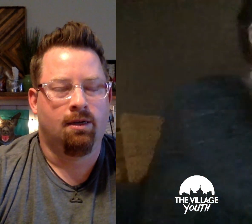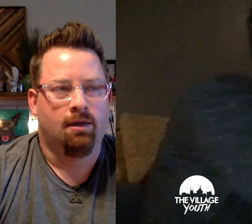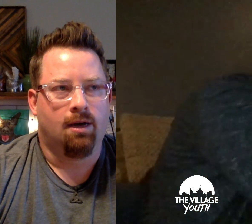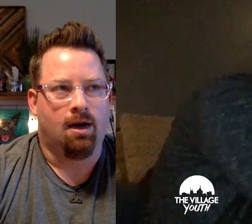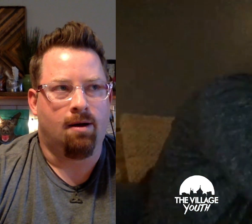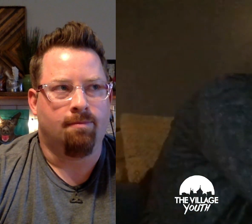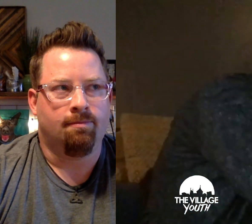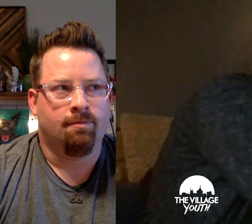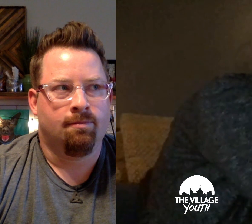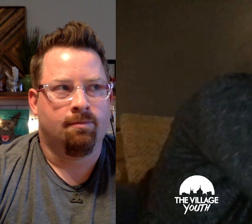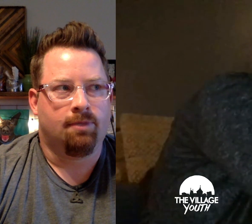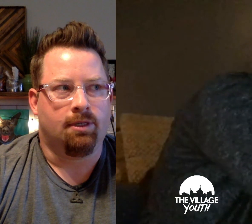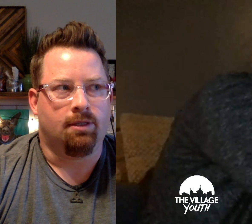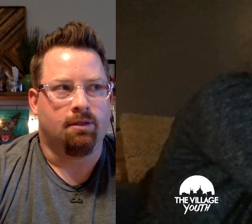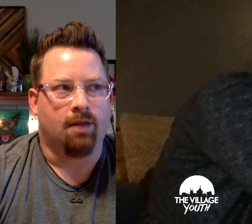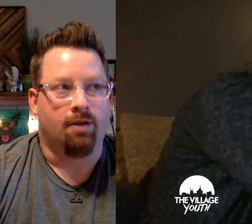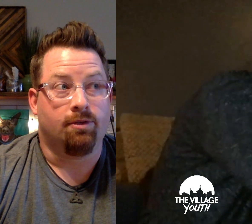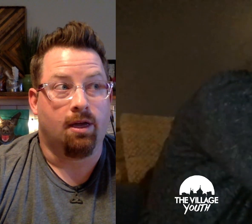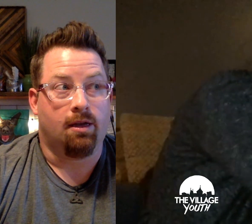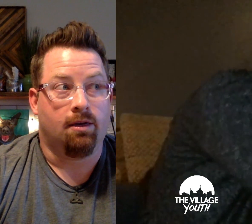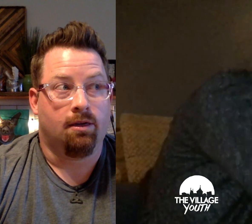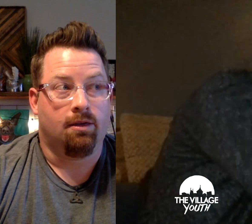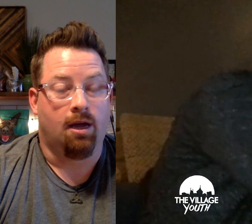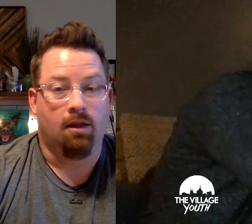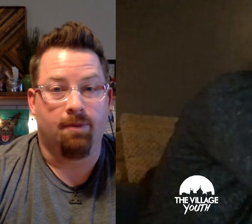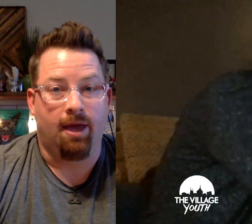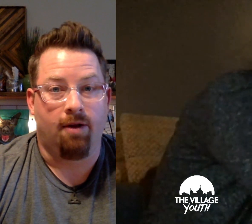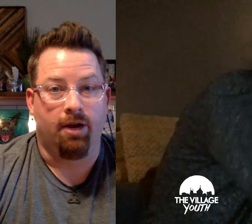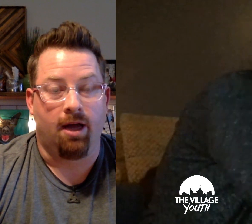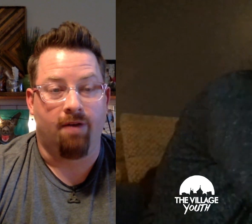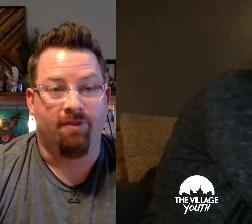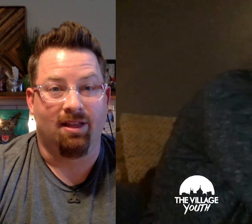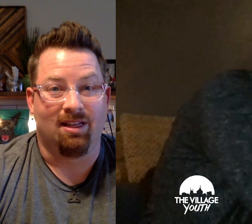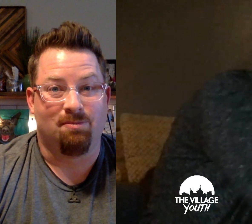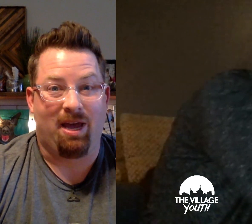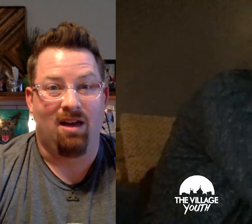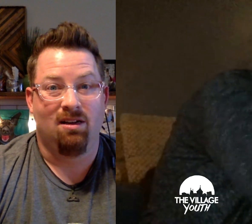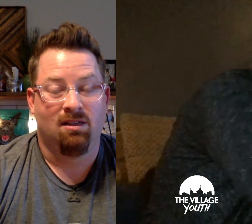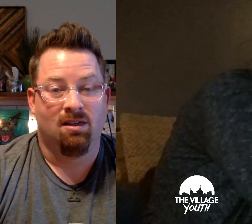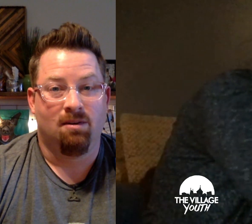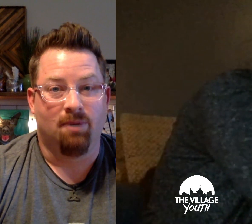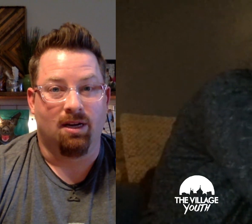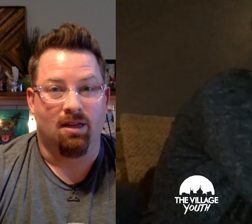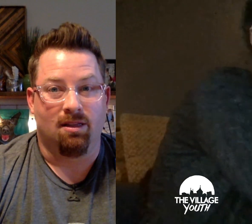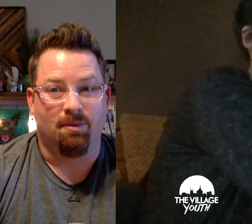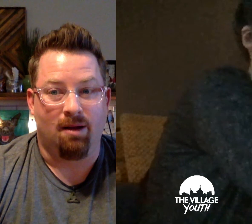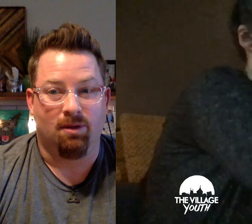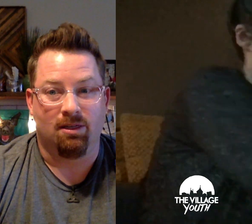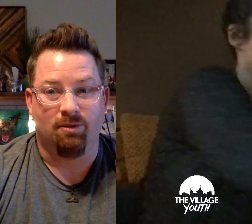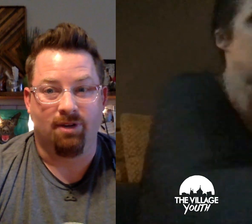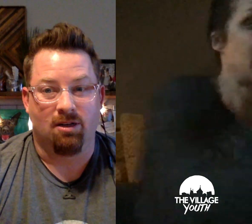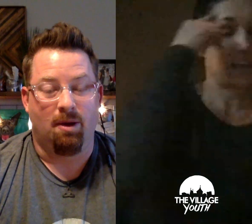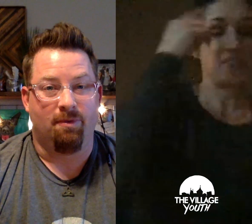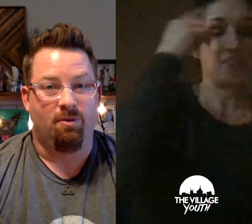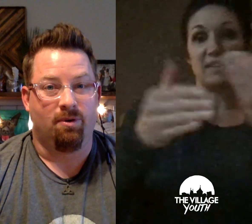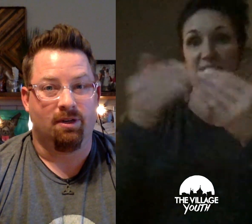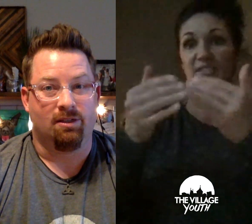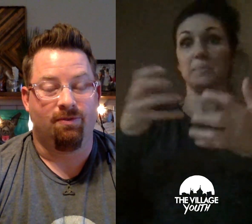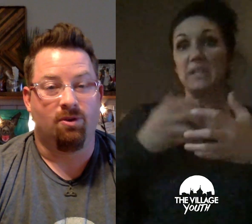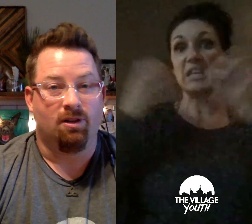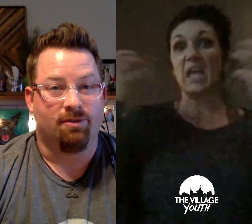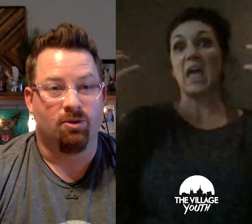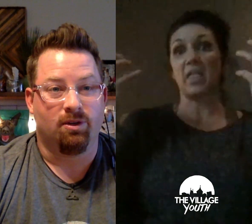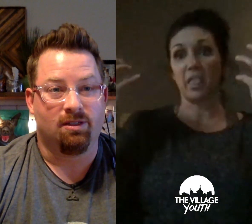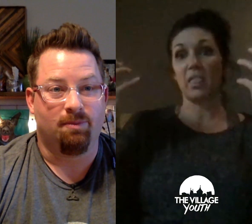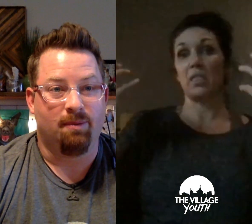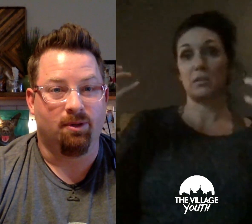easy to, like you said, yell and be angry at God and feel like that's bad. But the Bible, as we've talked about before, is